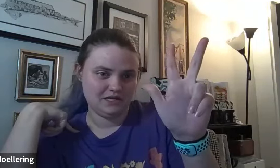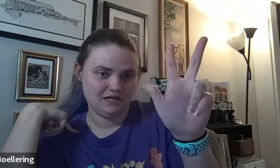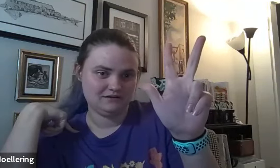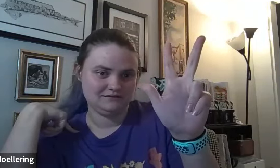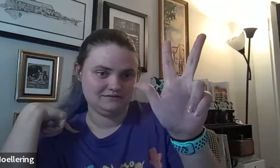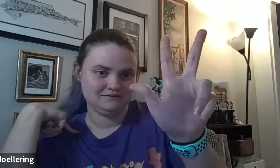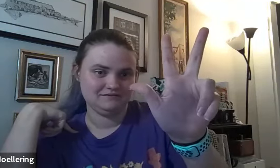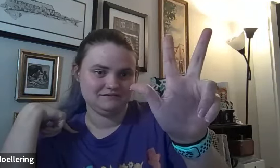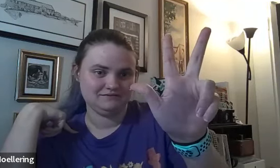3,